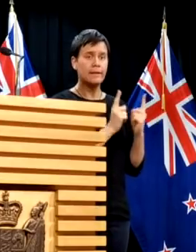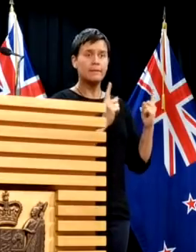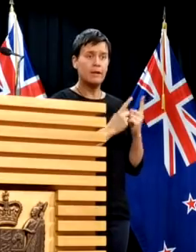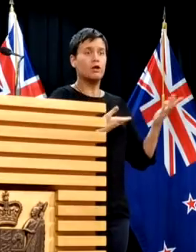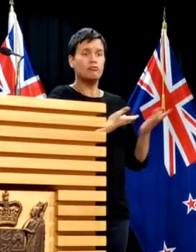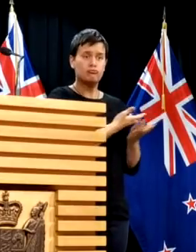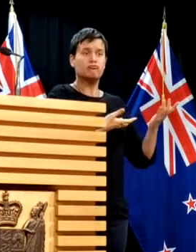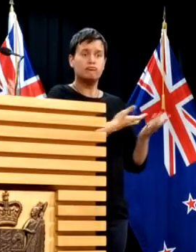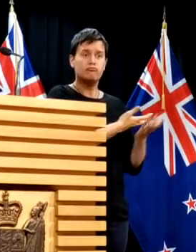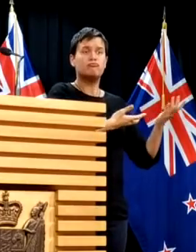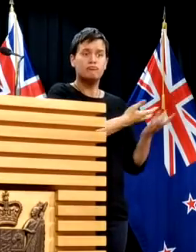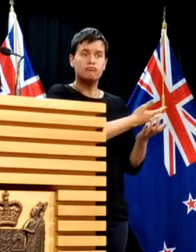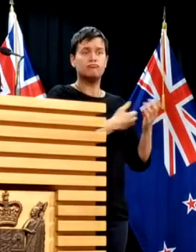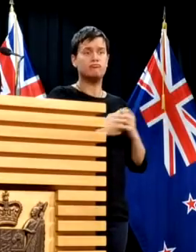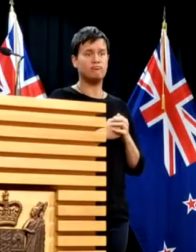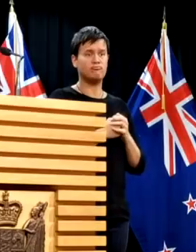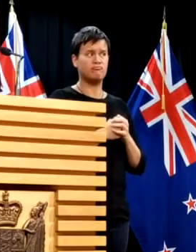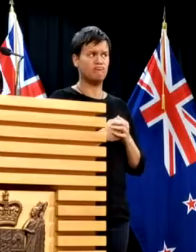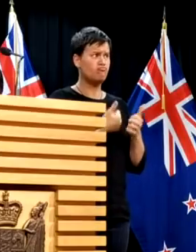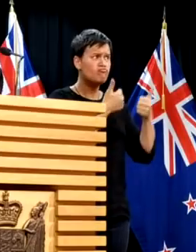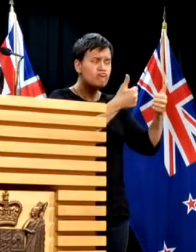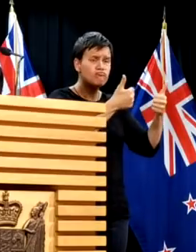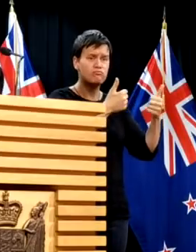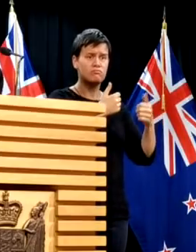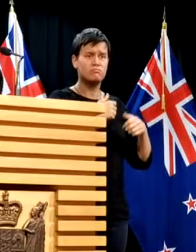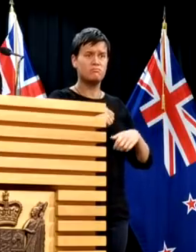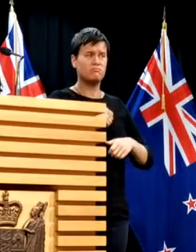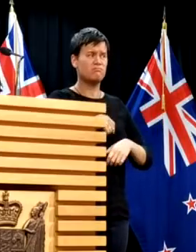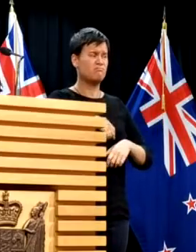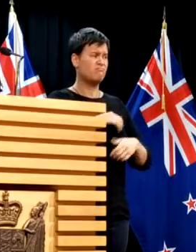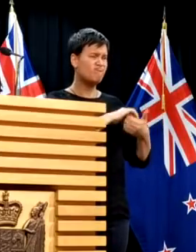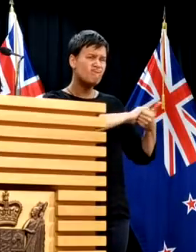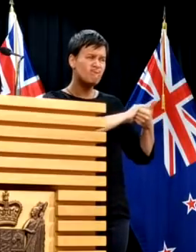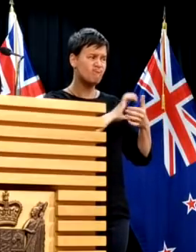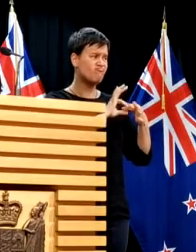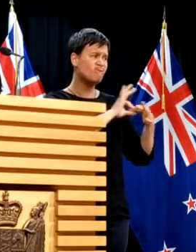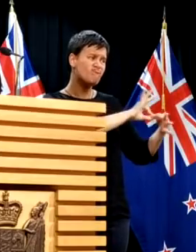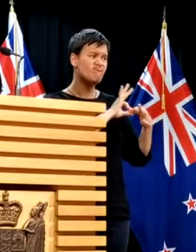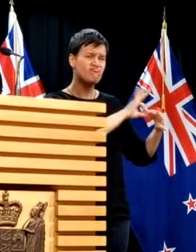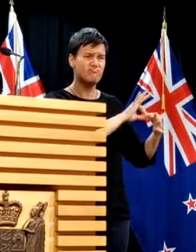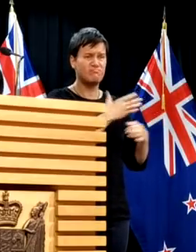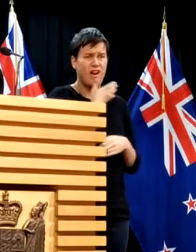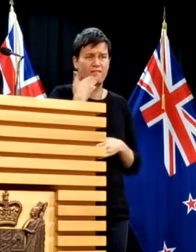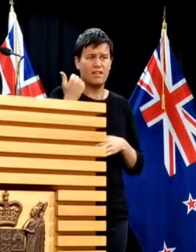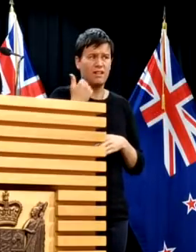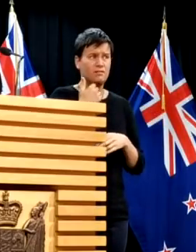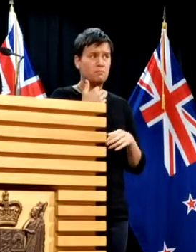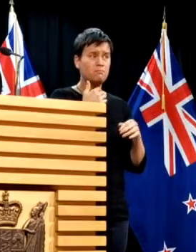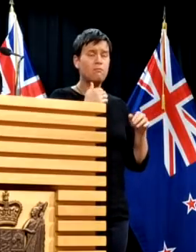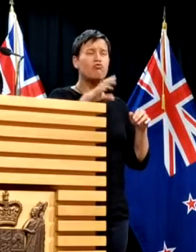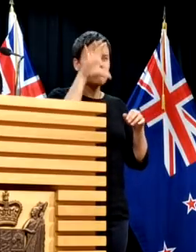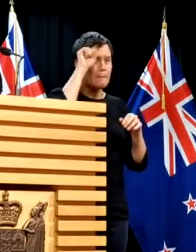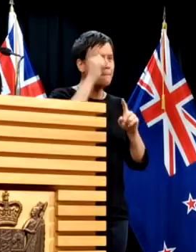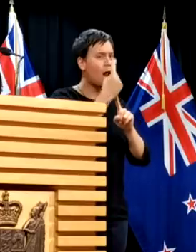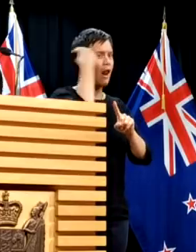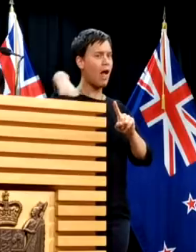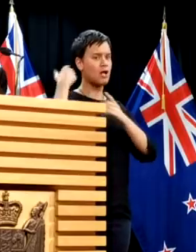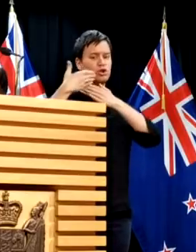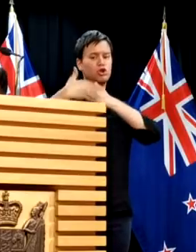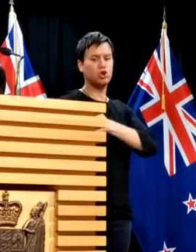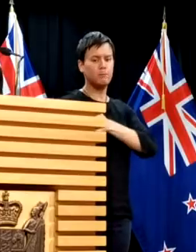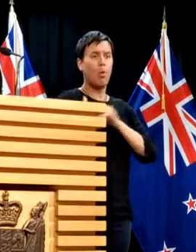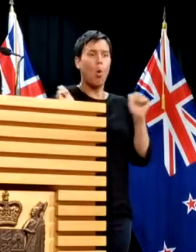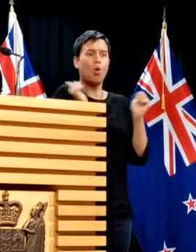between. It was incredibly collegial. We know each other well. We've had 3 years of working together. So I found it a